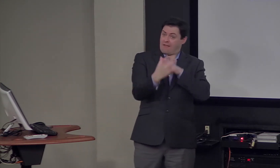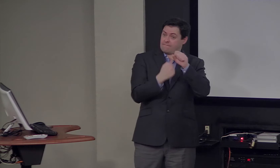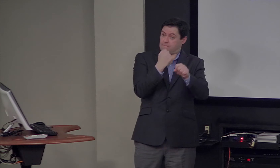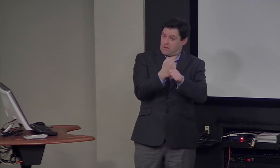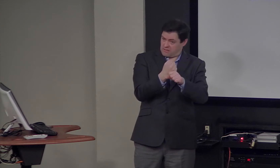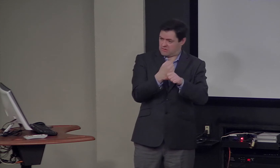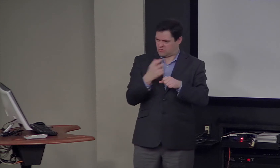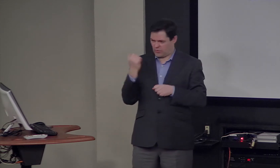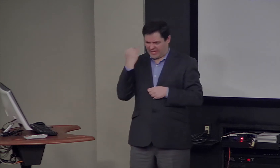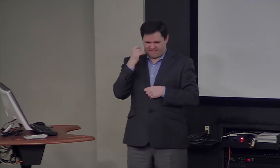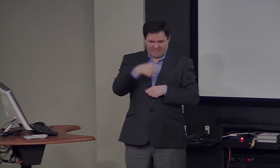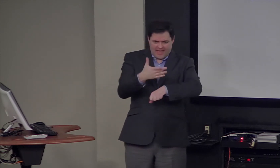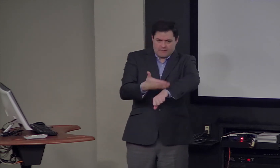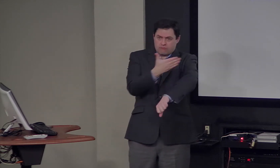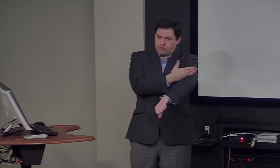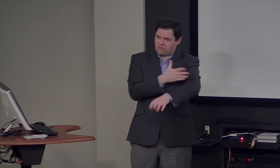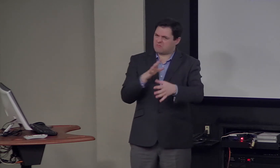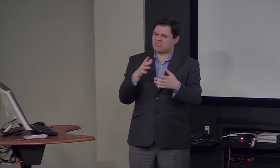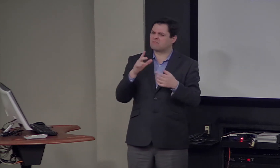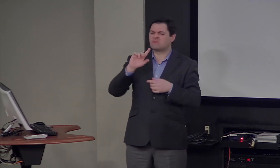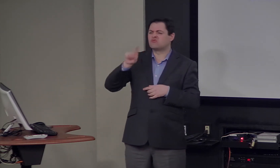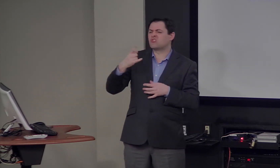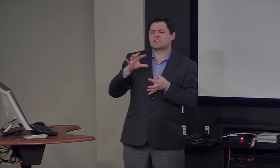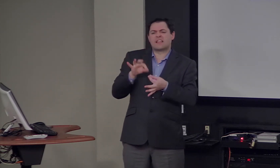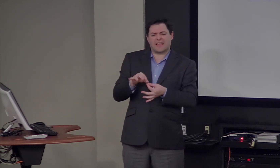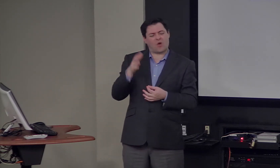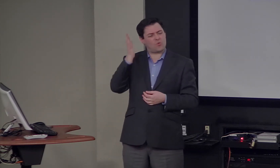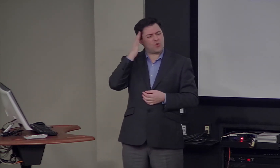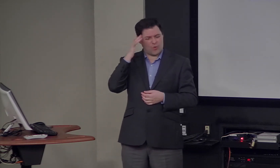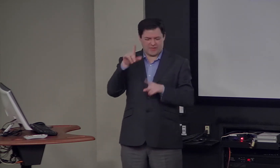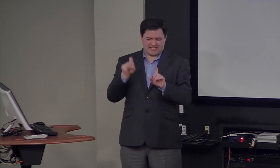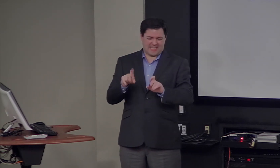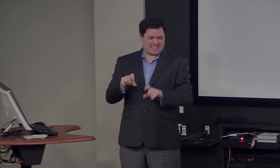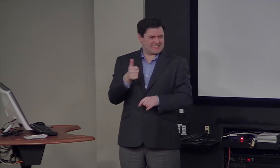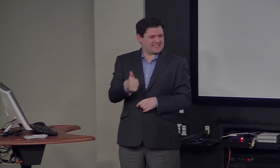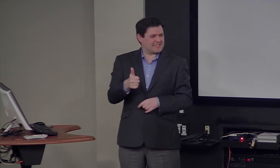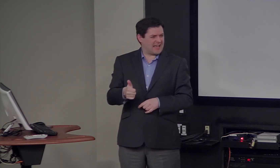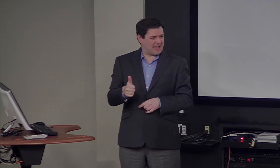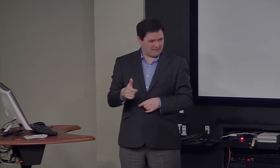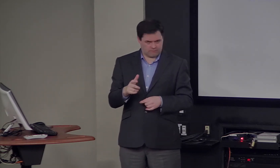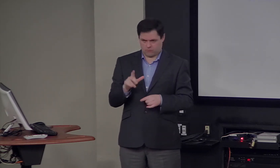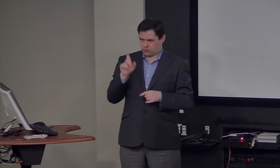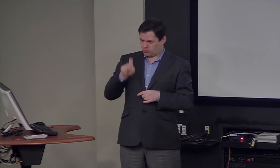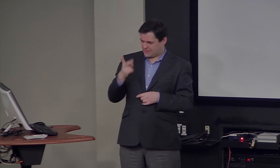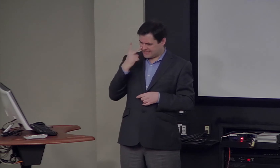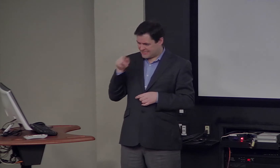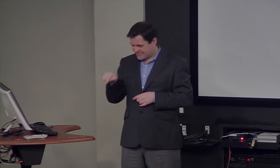2-month delay between when we administered the test with these students, just so that we could assure that